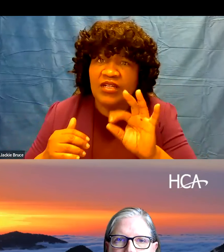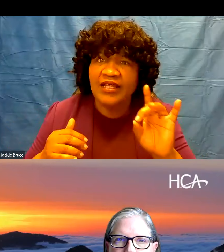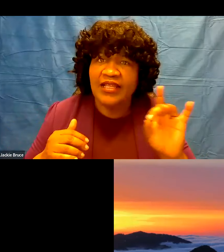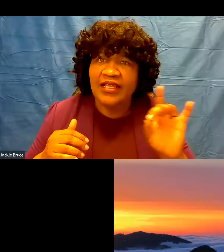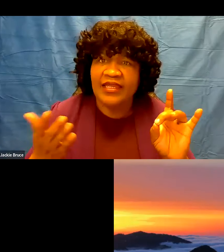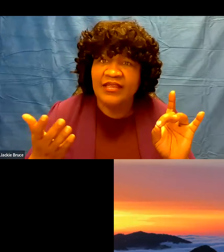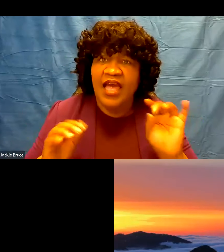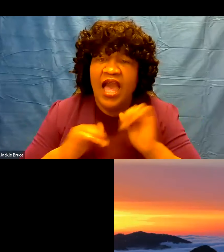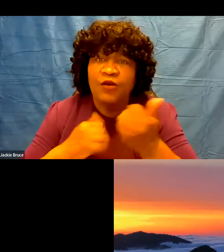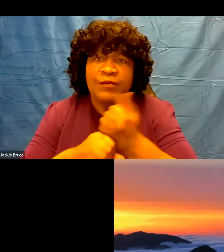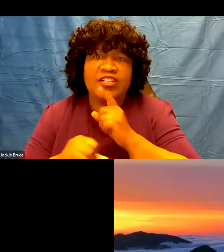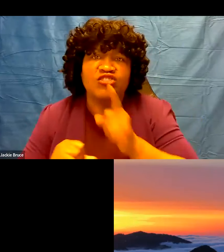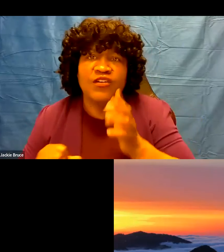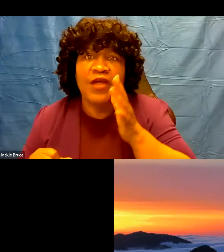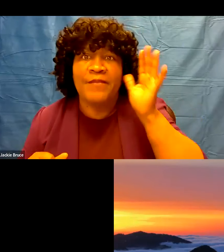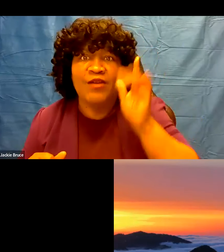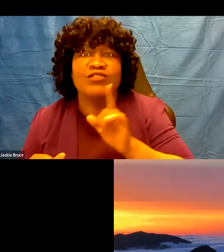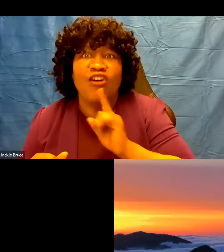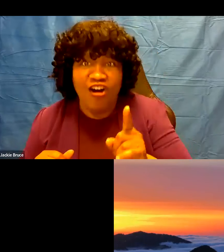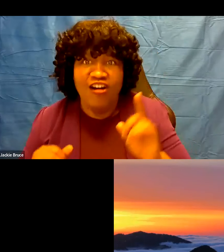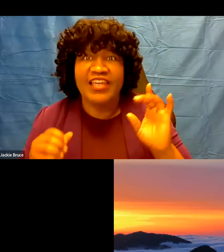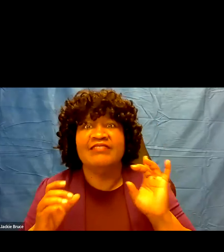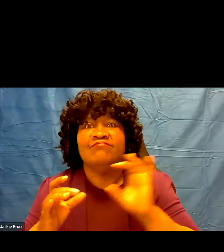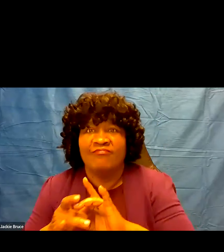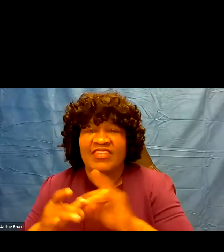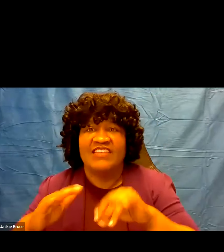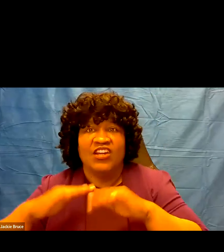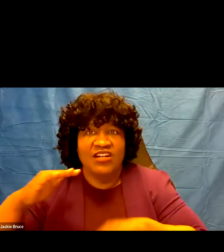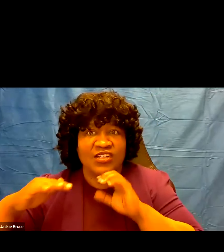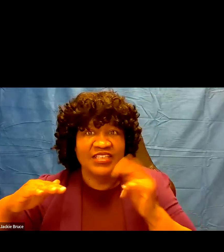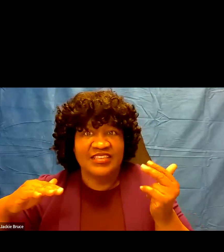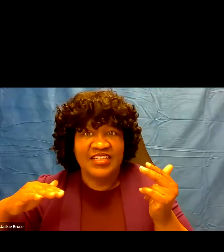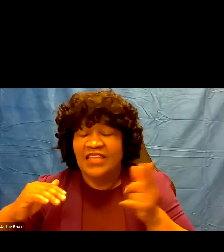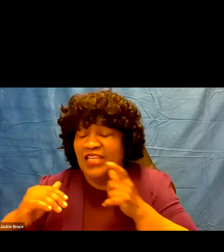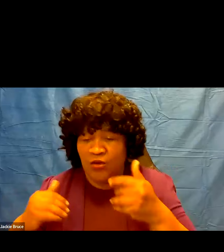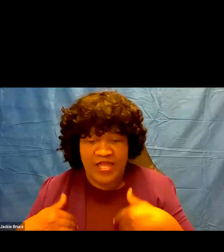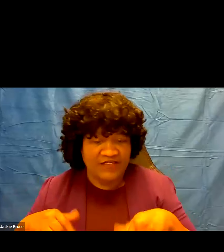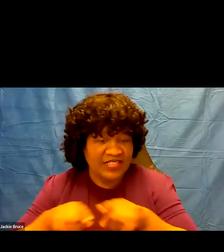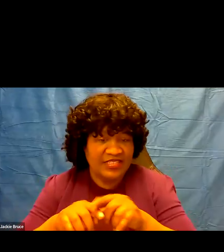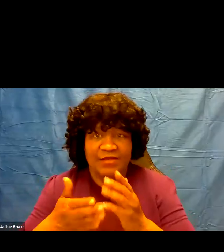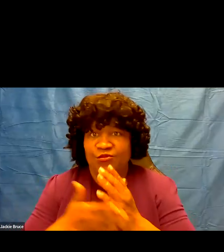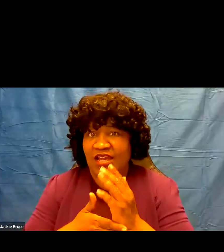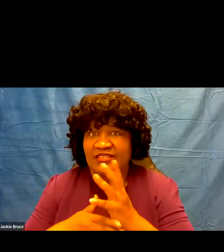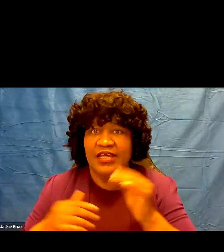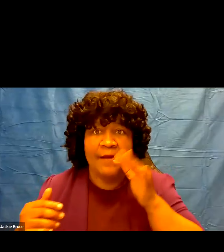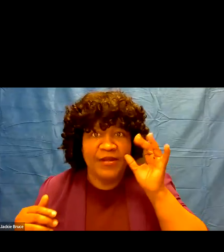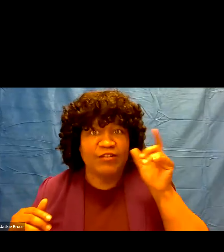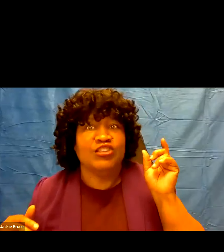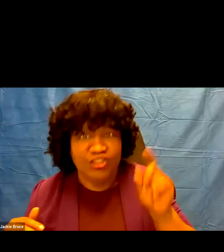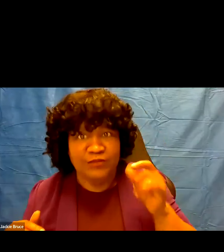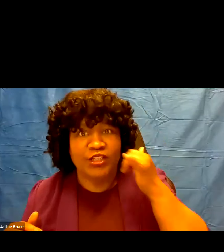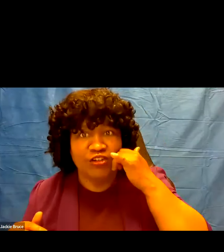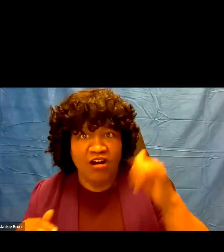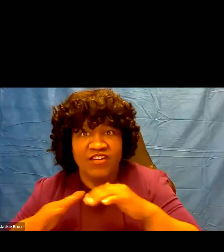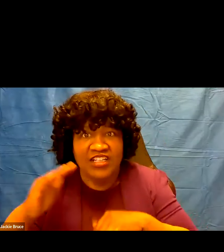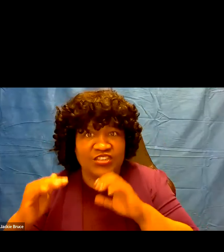do we be sure that their parents are getting connected to that because they don't have the same rights and their parents really should be? So I'd